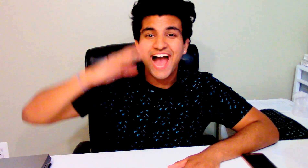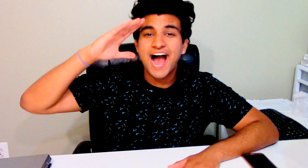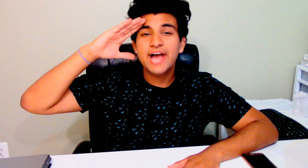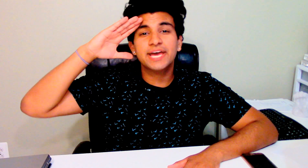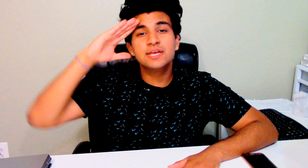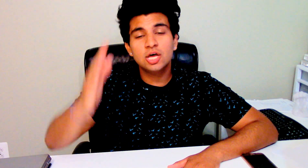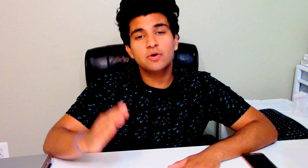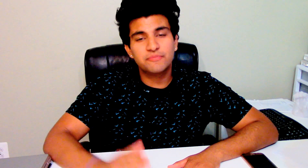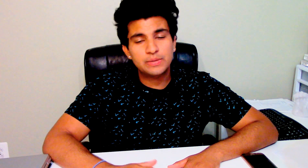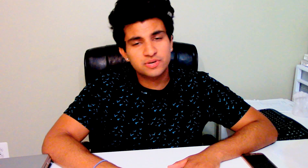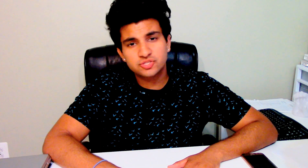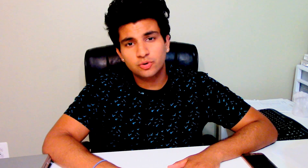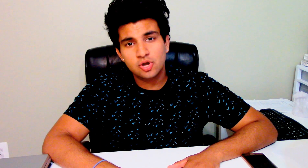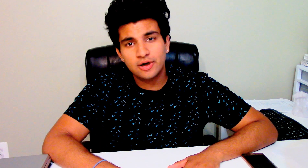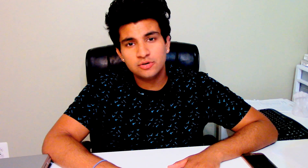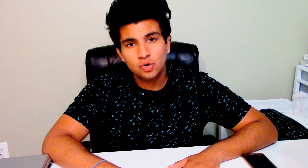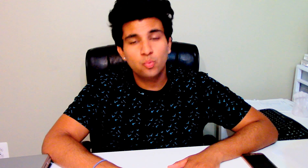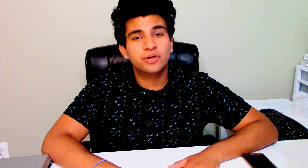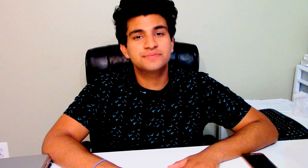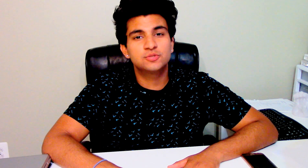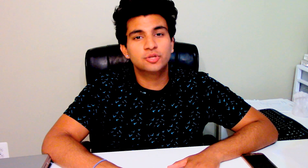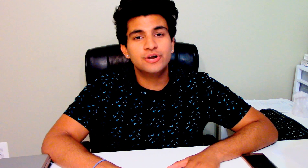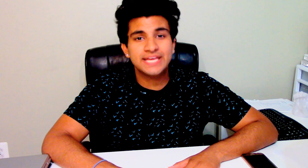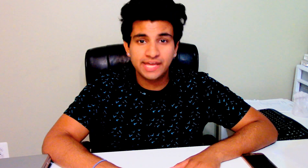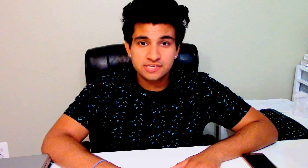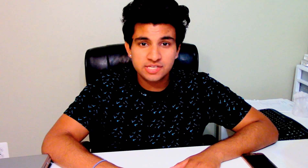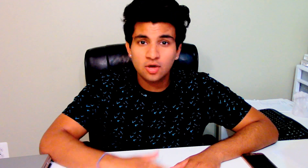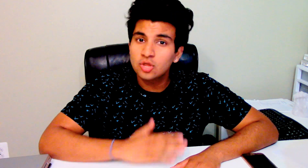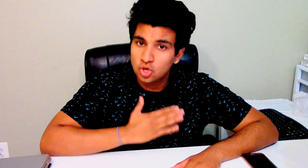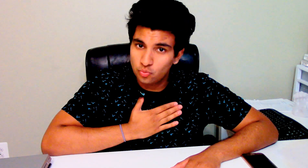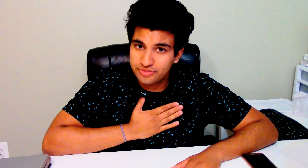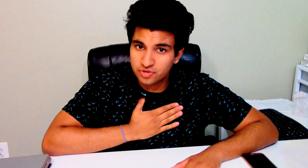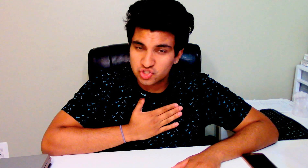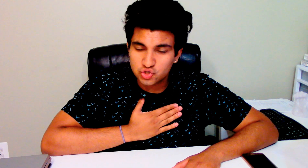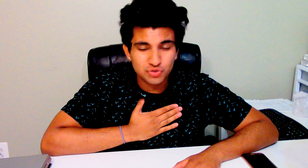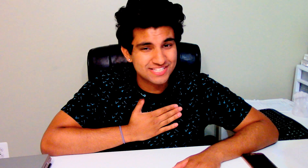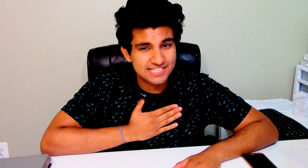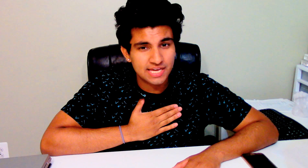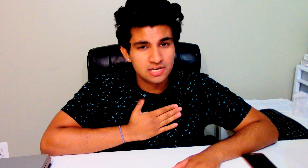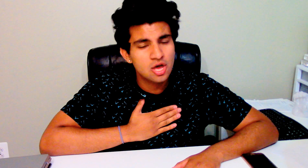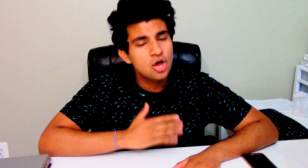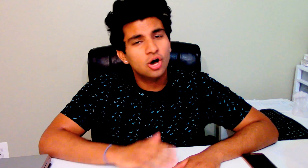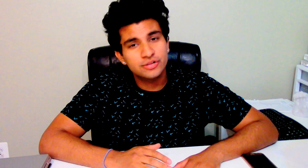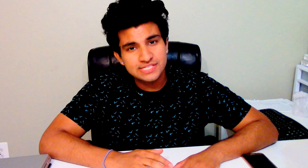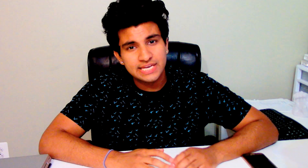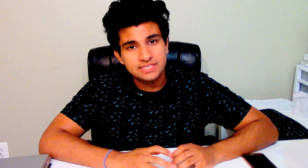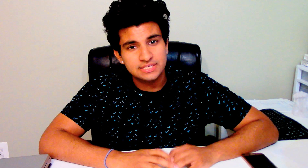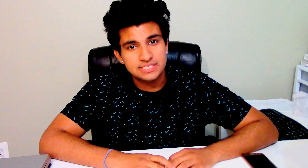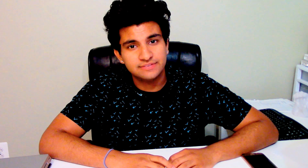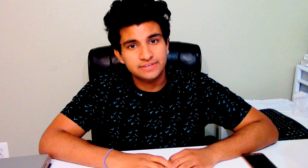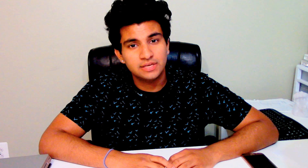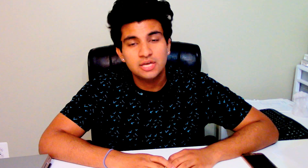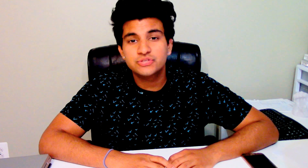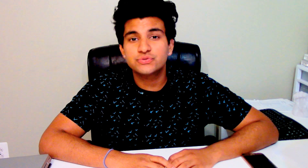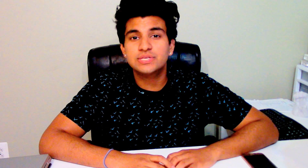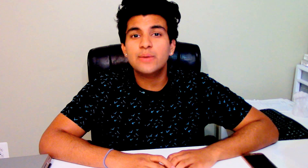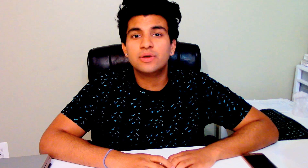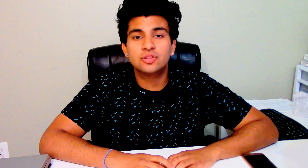Hi and hello everybody, what is going on? Welcome to Learning ASL with yours truly Zain on Zainny's ETV. So today we're going to learn